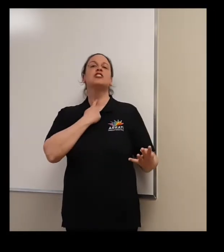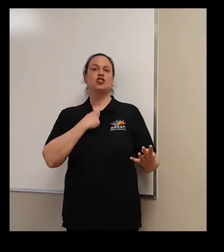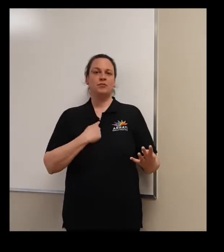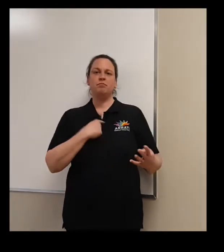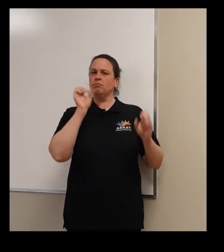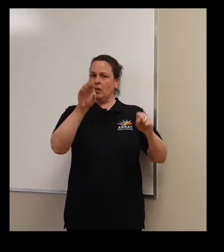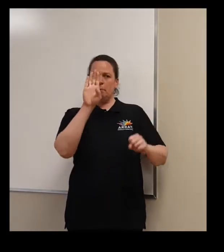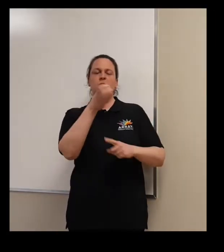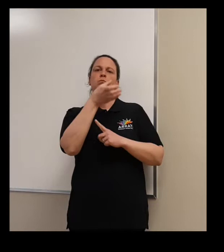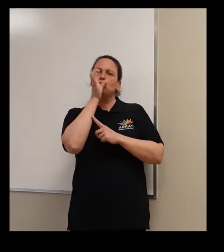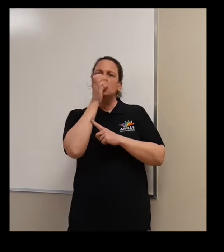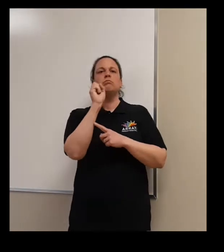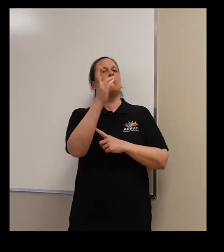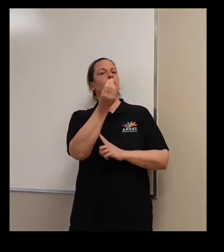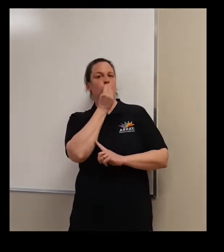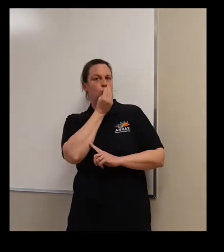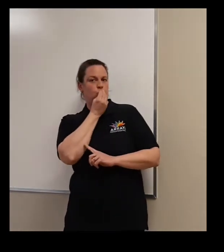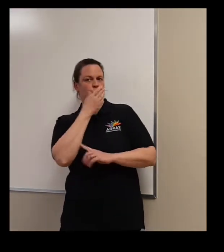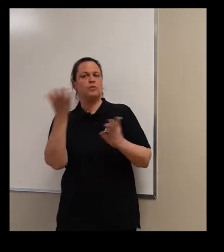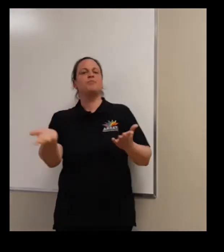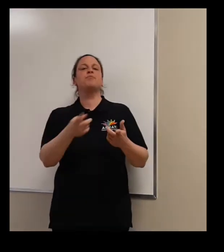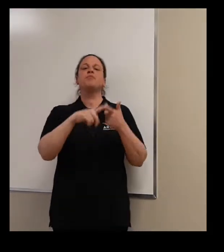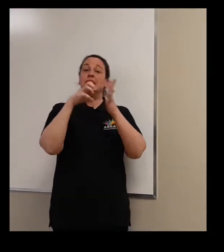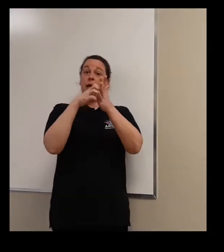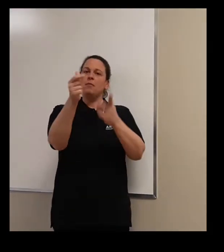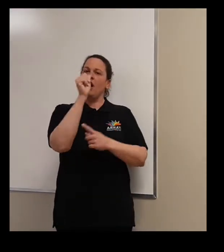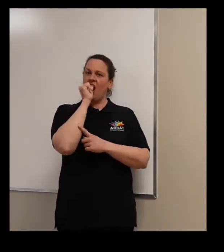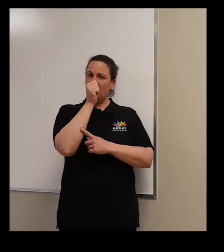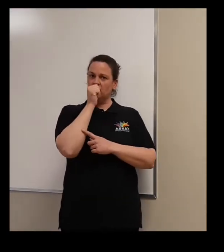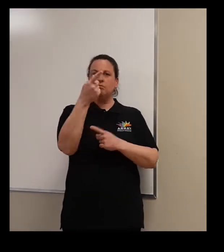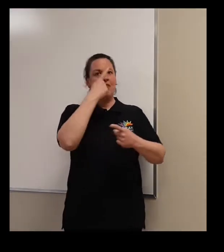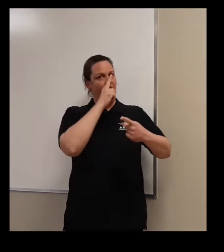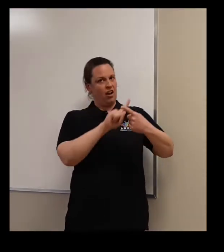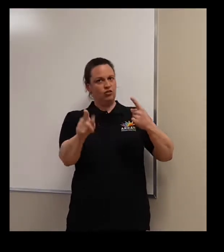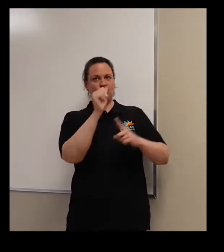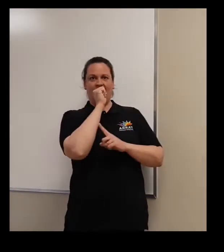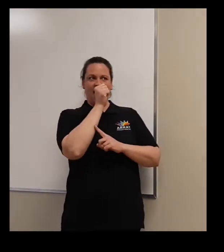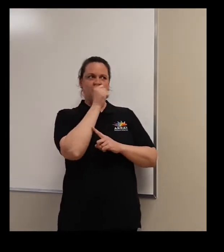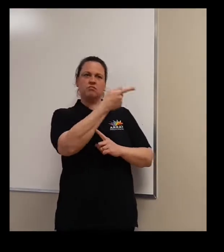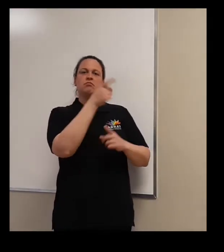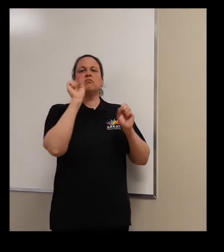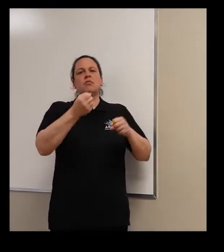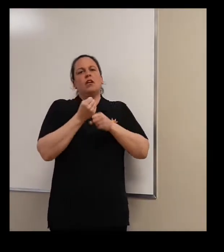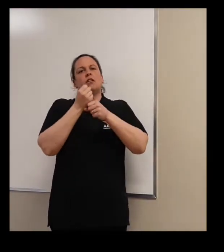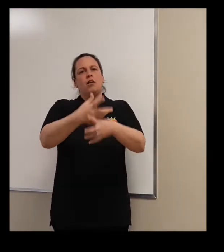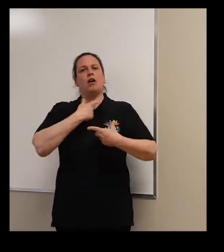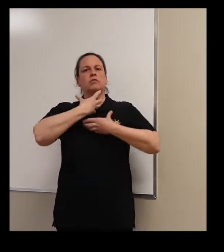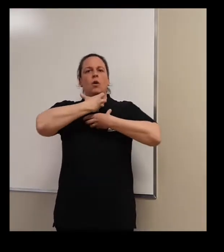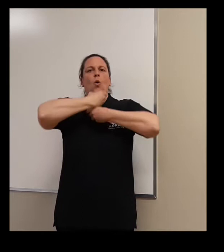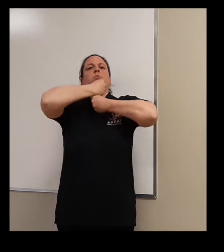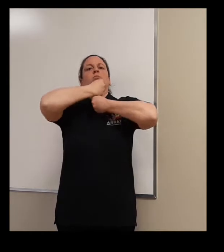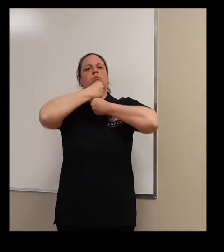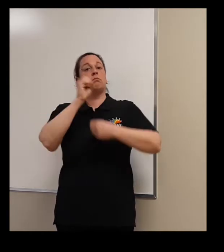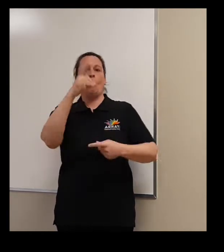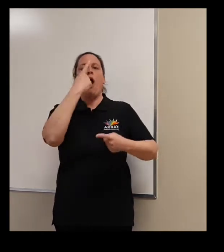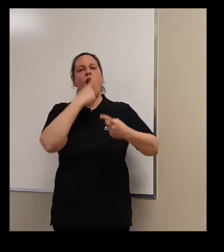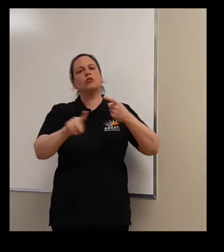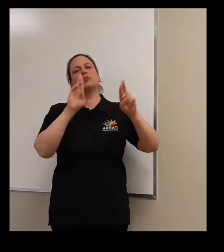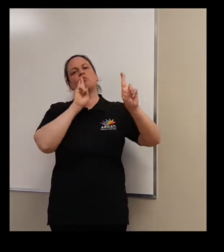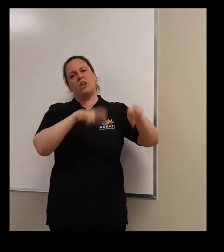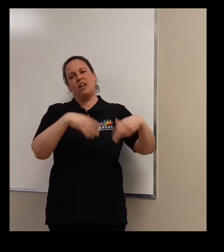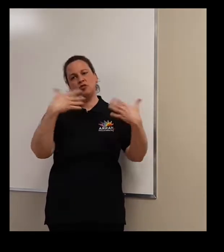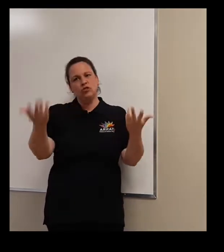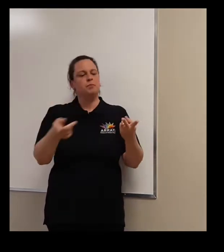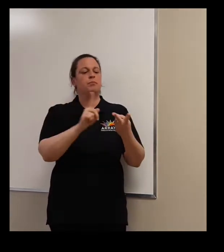Next is ingestion. It can be food or liquid. Someone who has a nut allergy, for instance, if they put nuts in their mouth, their throat